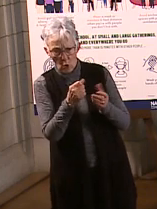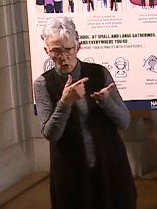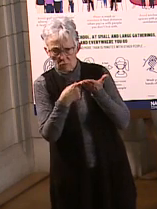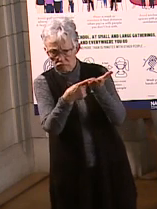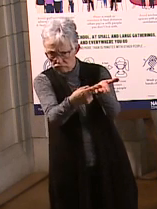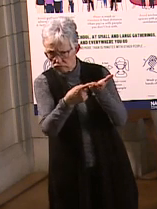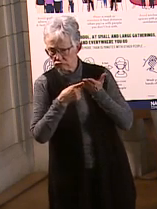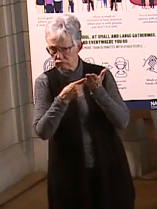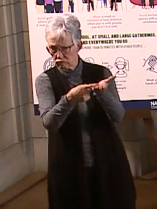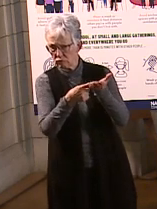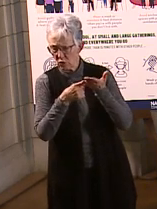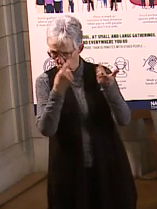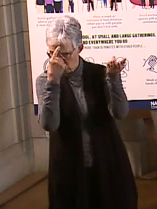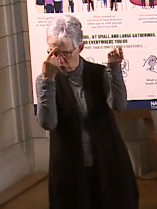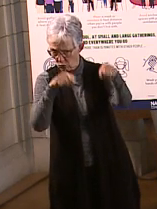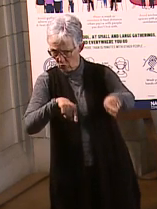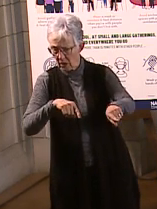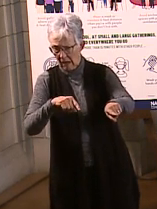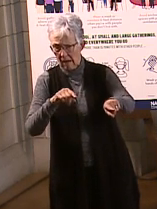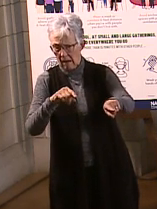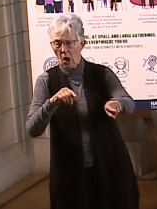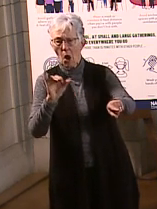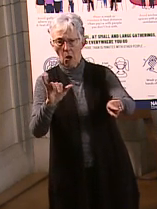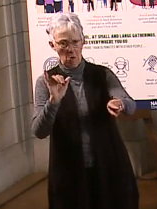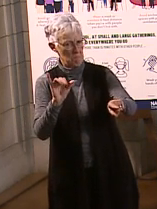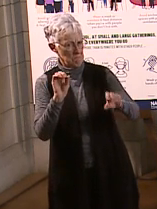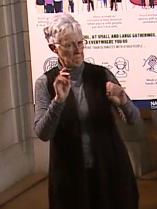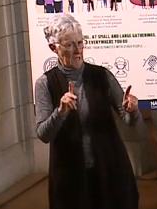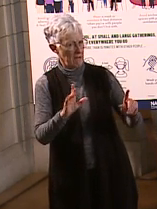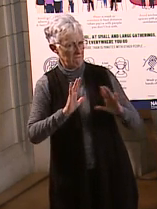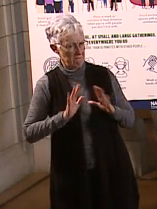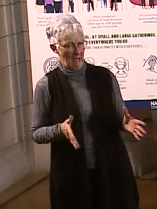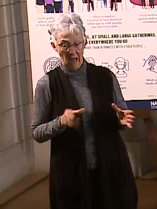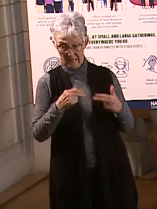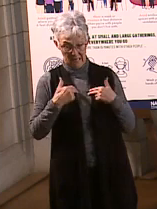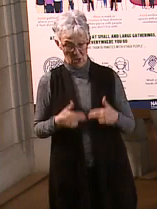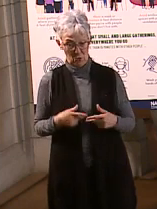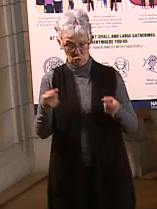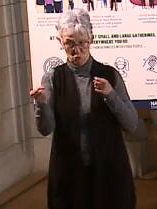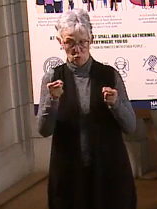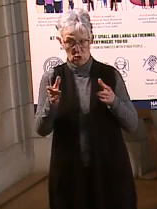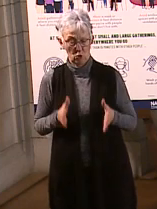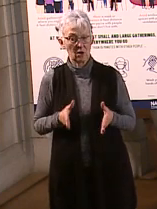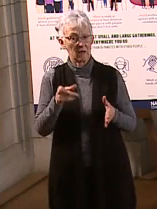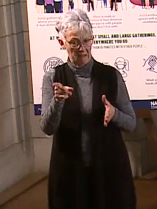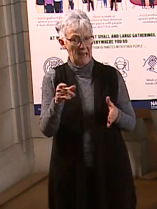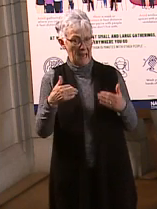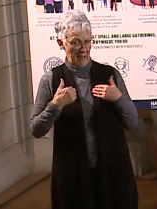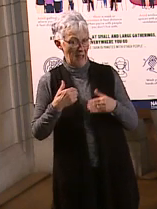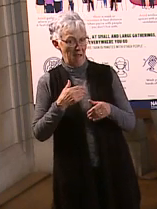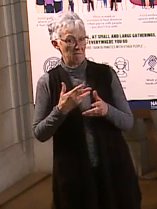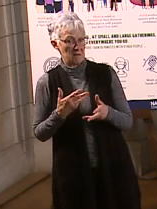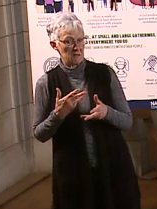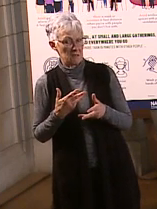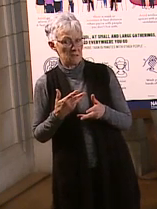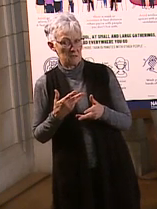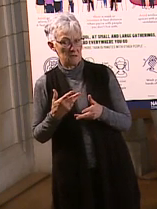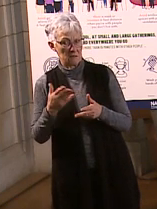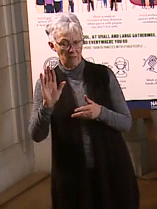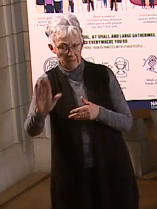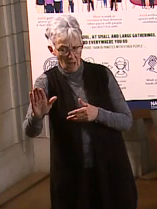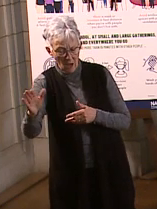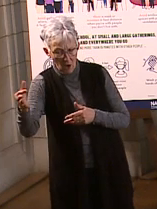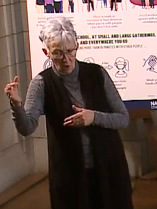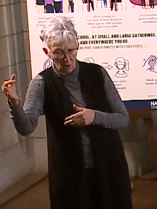We, come to agreement on how we want to work on these things. And the health directors have input into as we work on the, the process